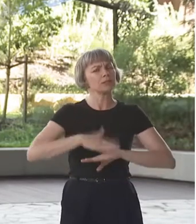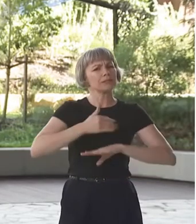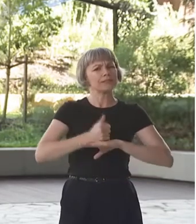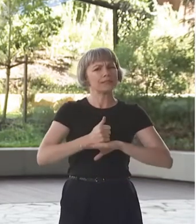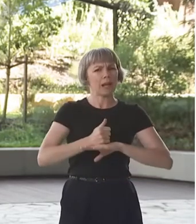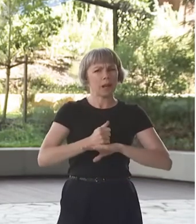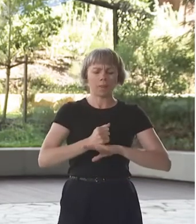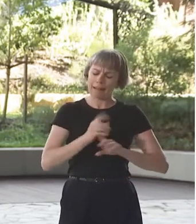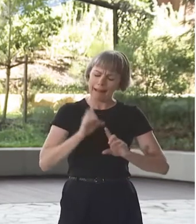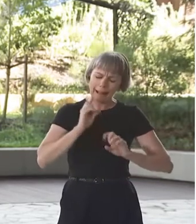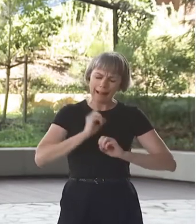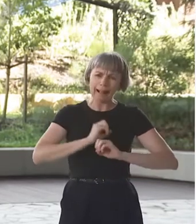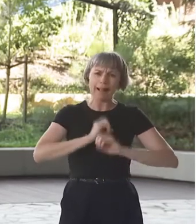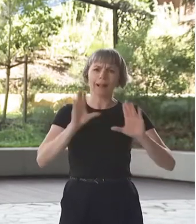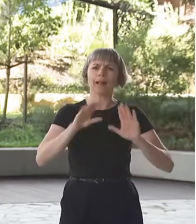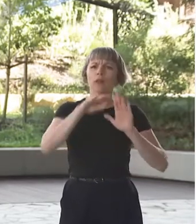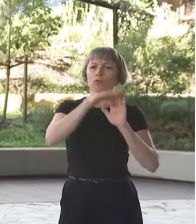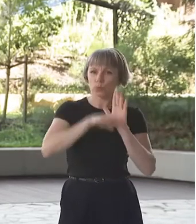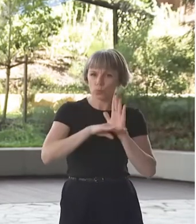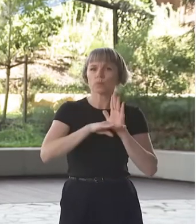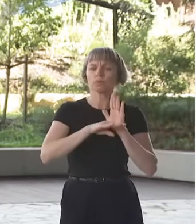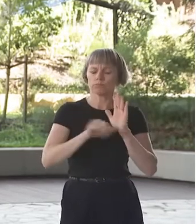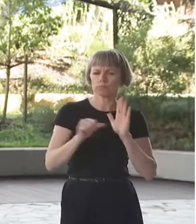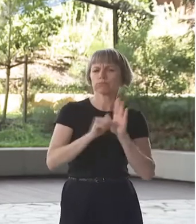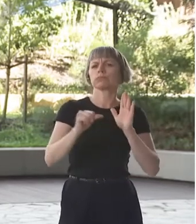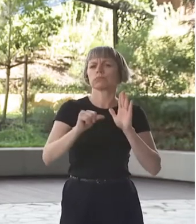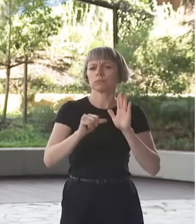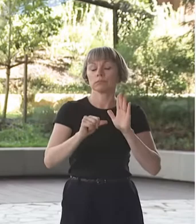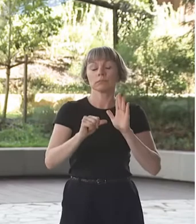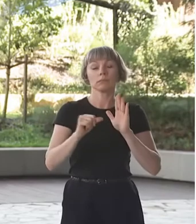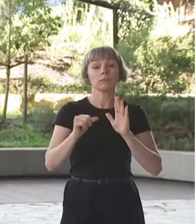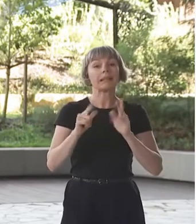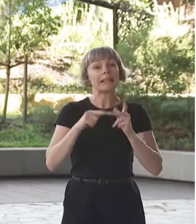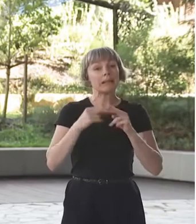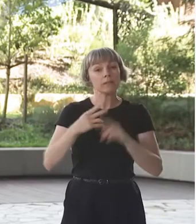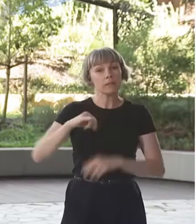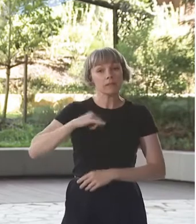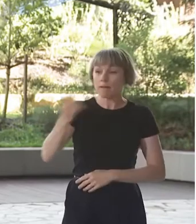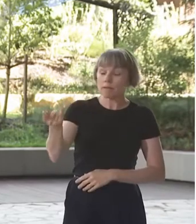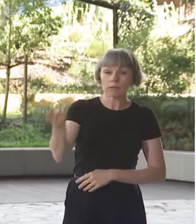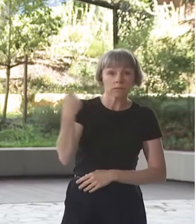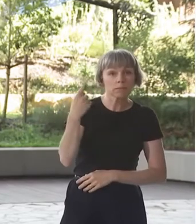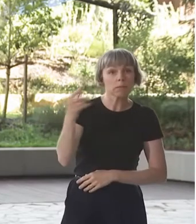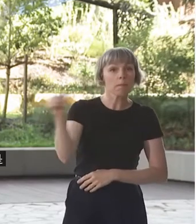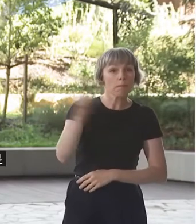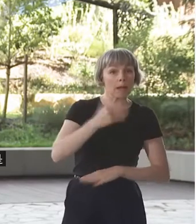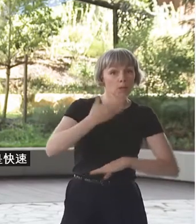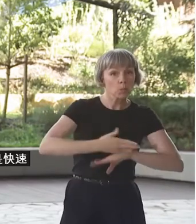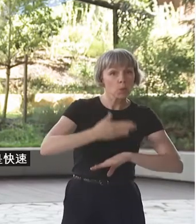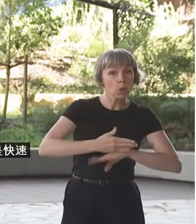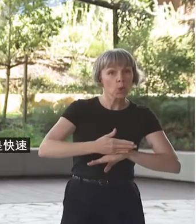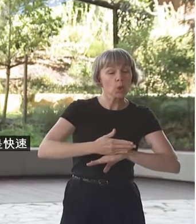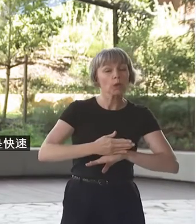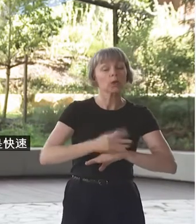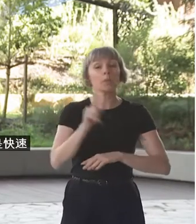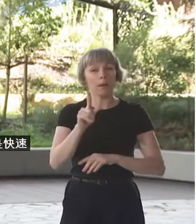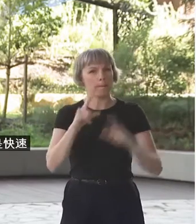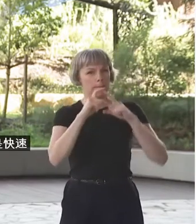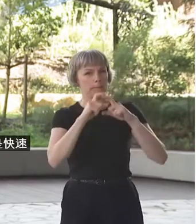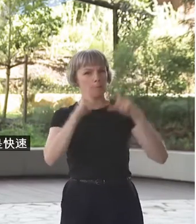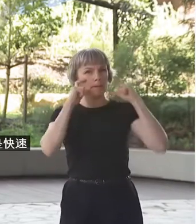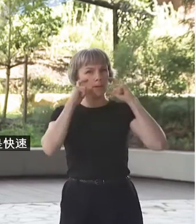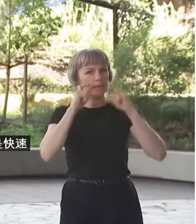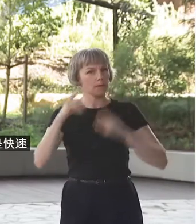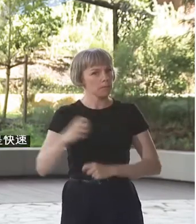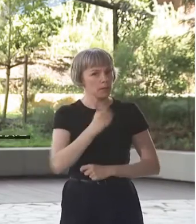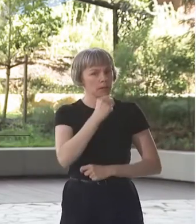like face mask wearing in those environments, and in many cases, rapid antigen tests are